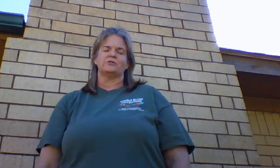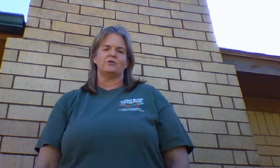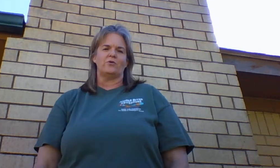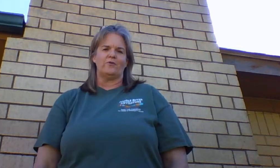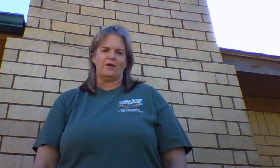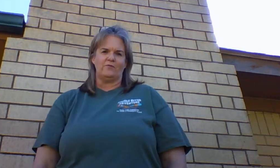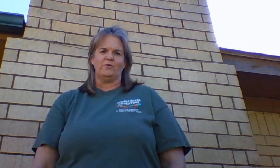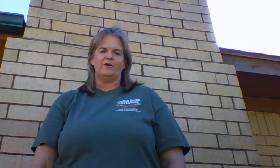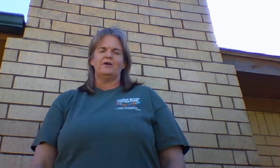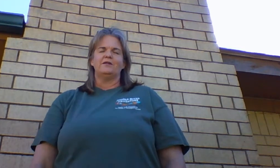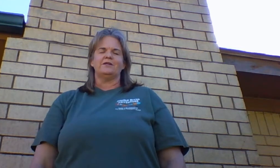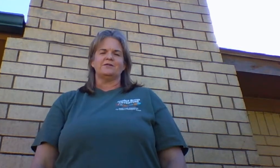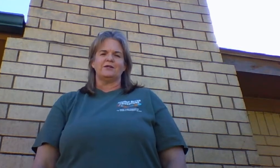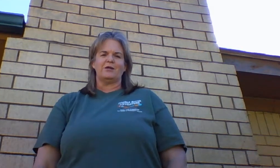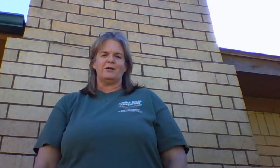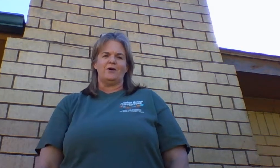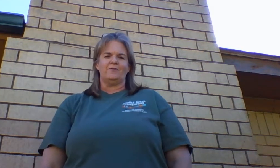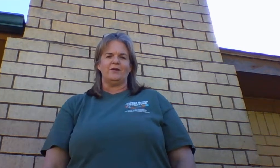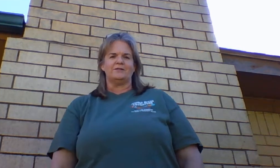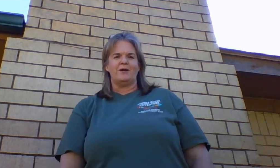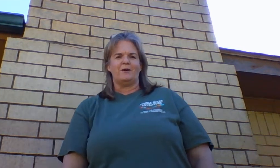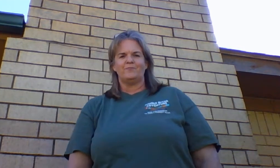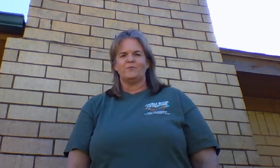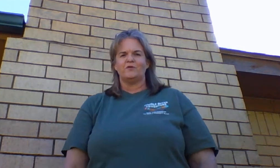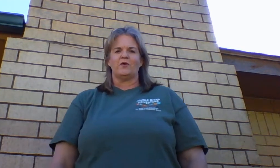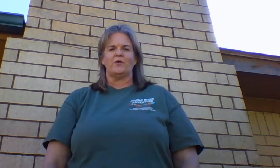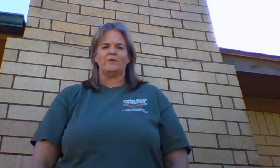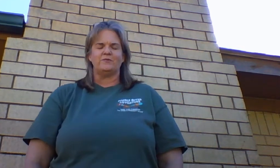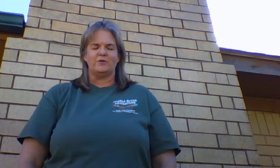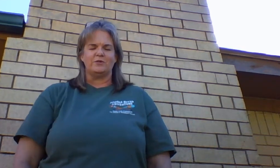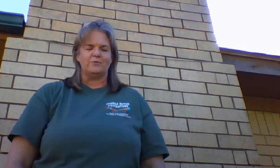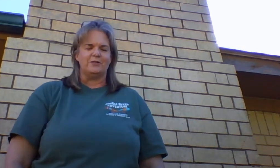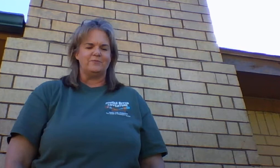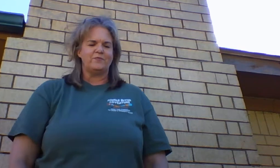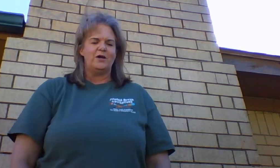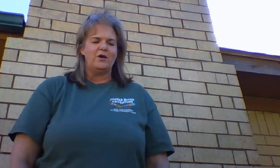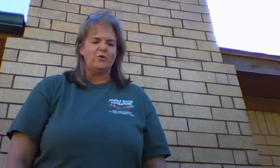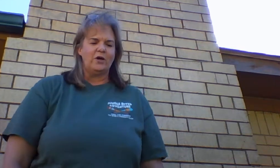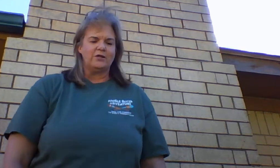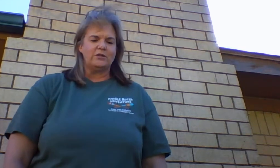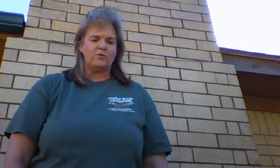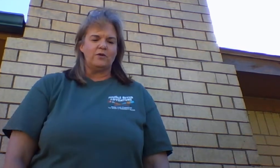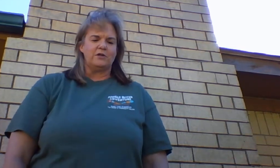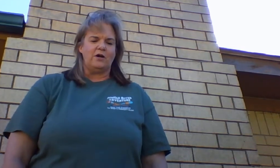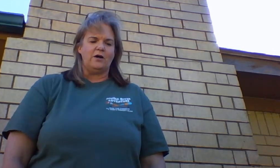so thankful that the sun came out that day. So I thought that was very sweet. We also worked on